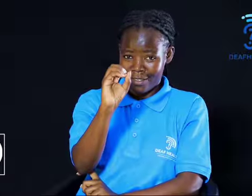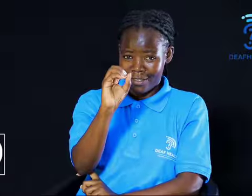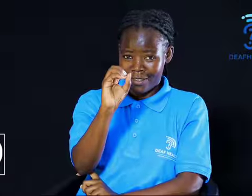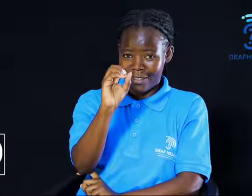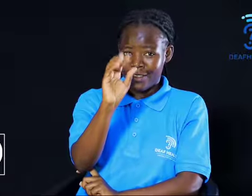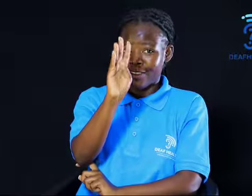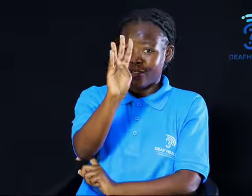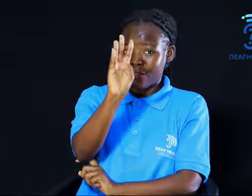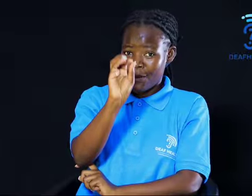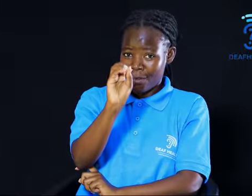30,